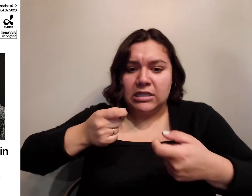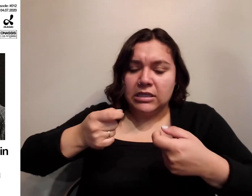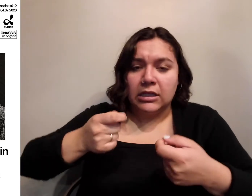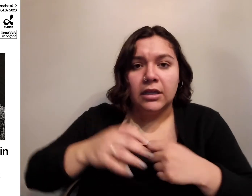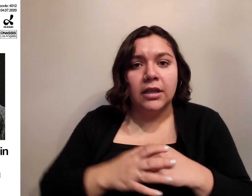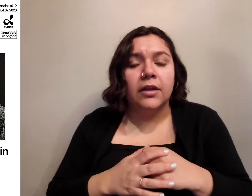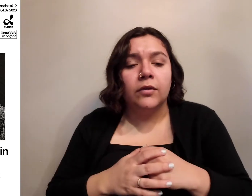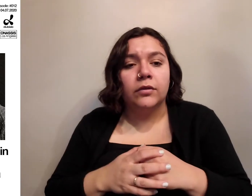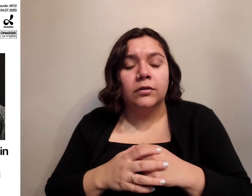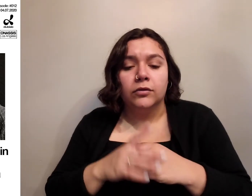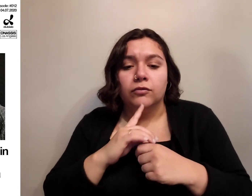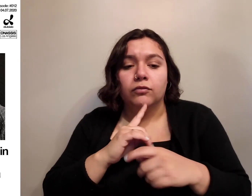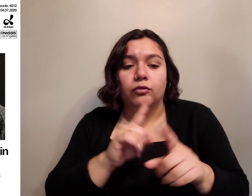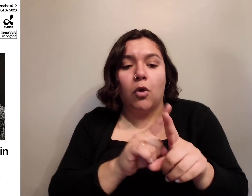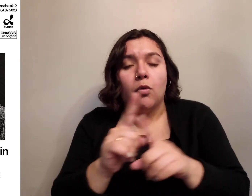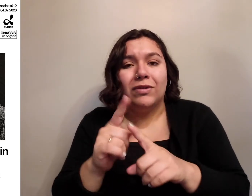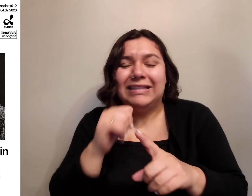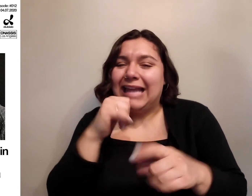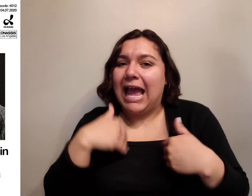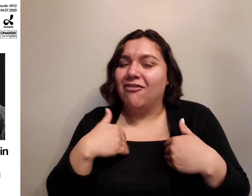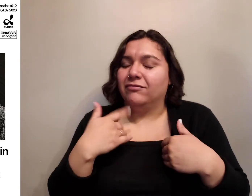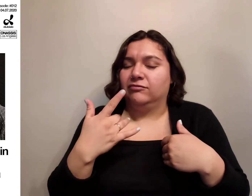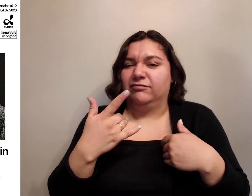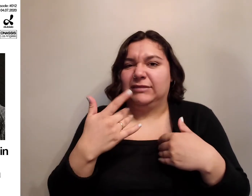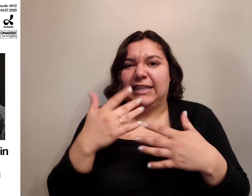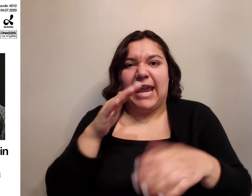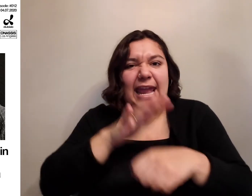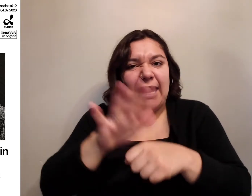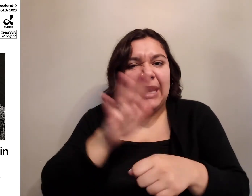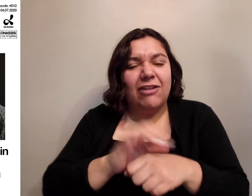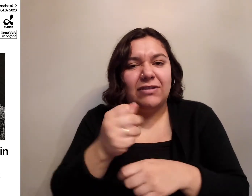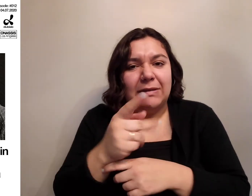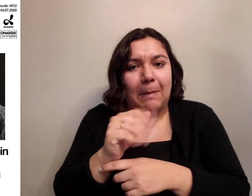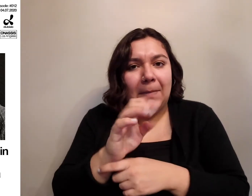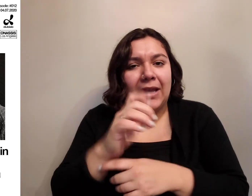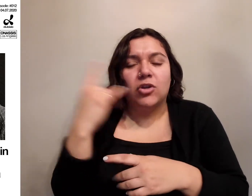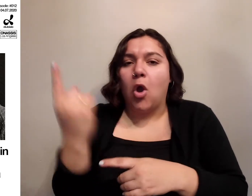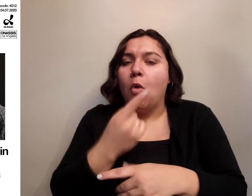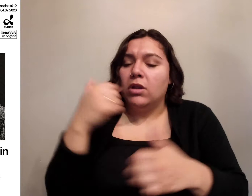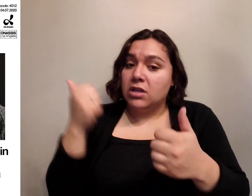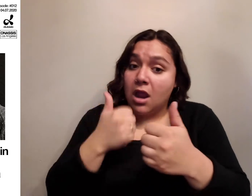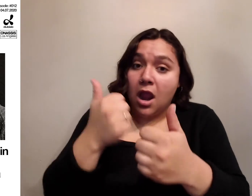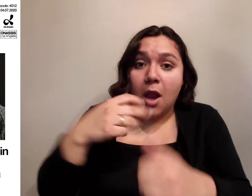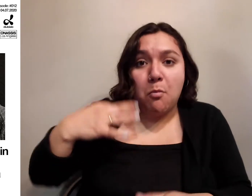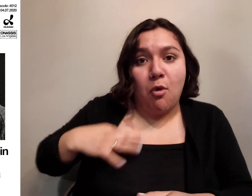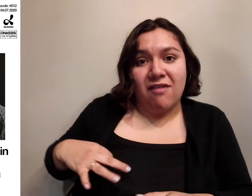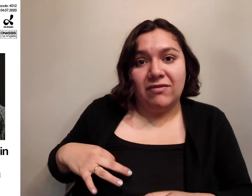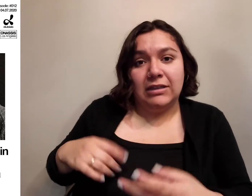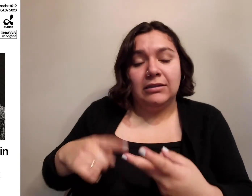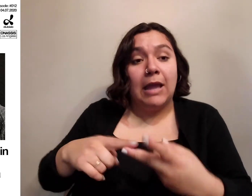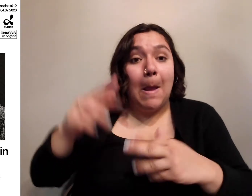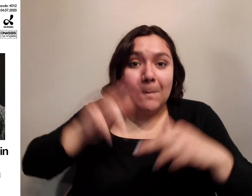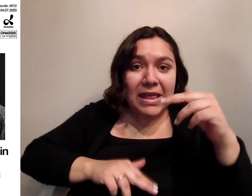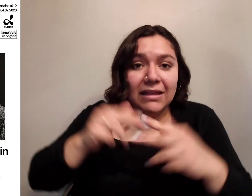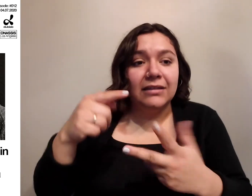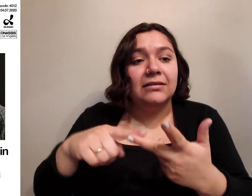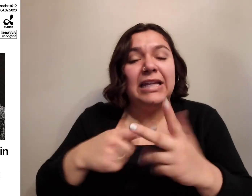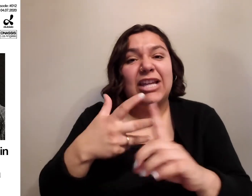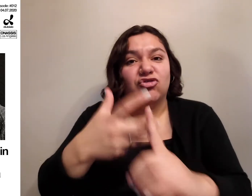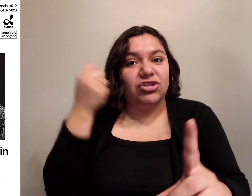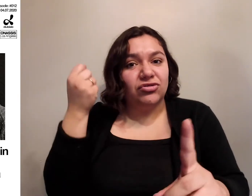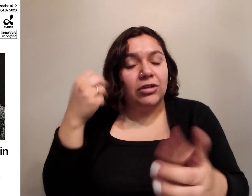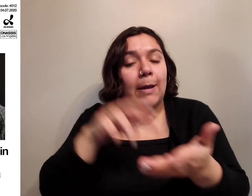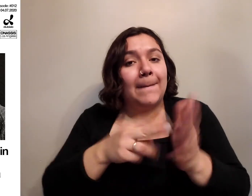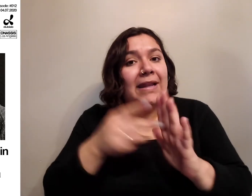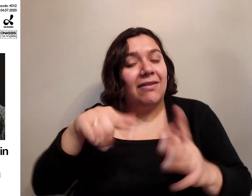in the search of, ever greater profits in building and extraction. And so this